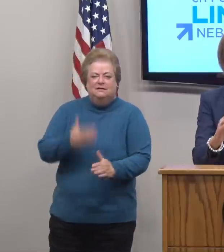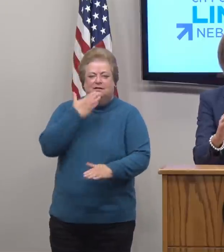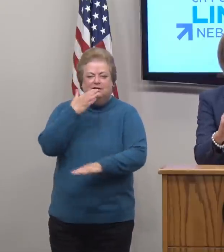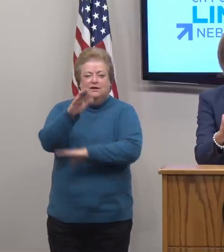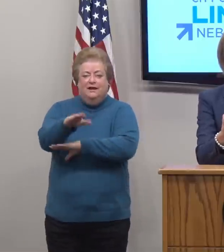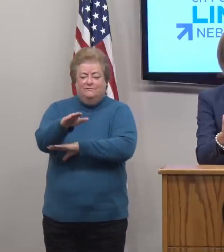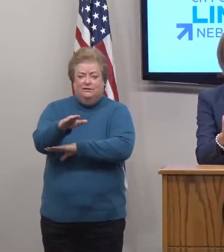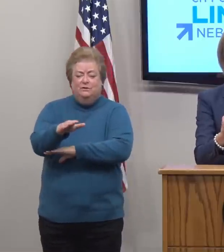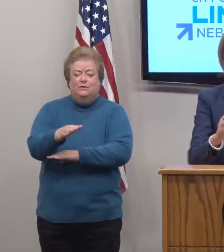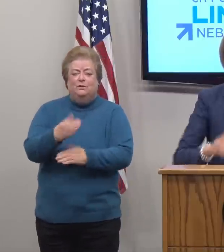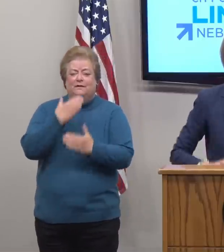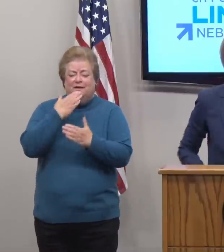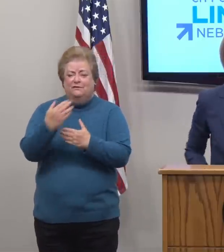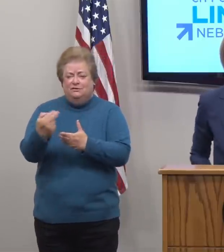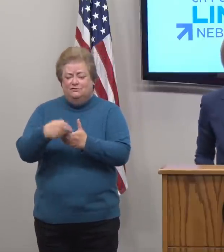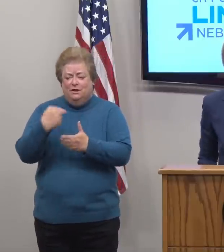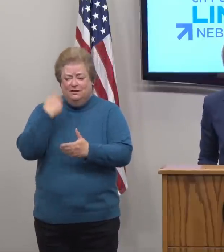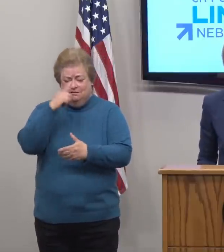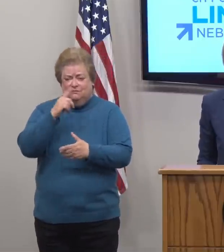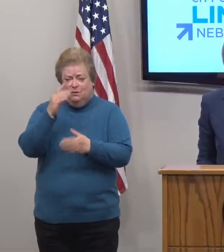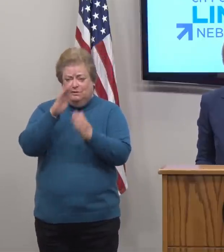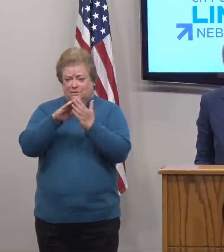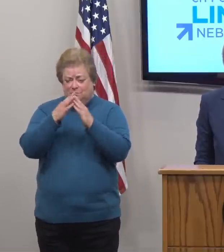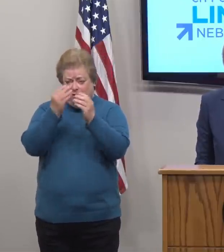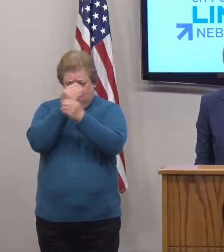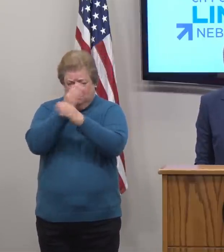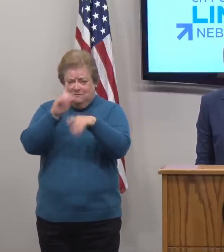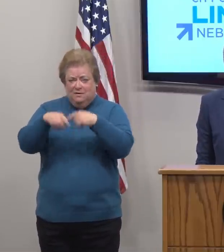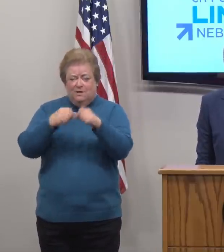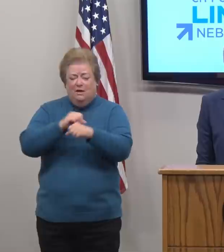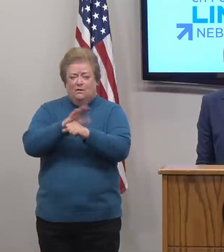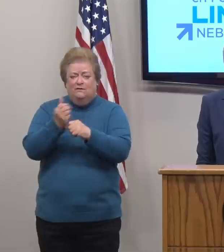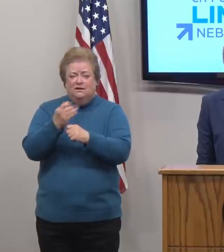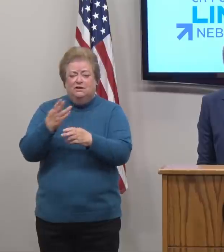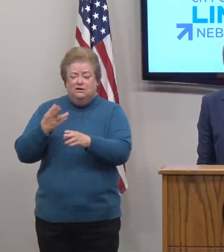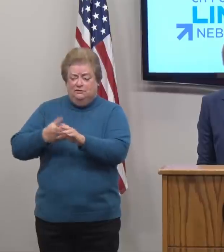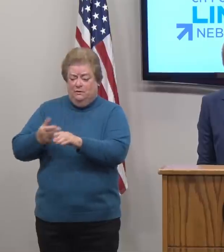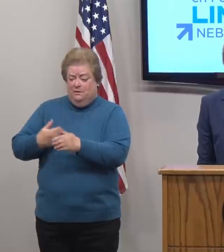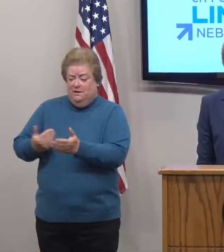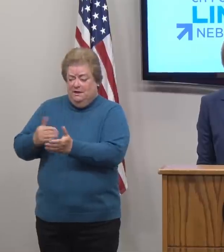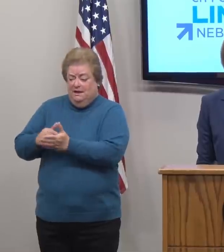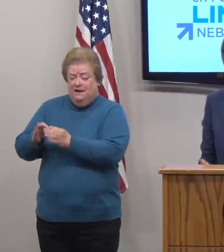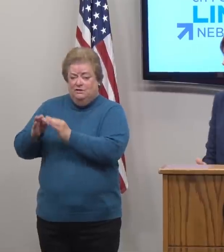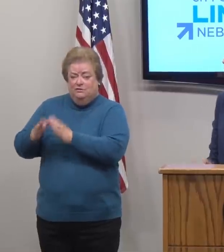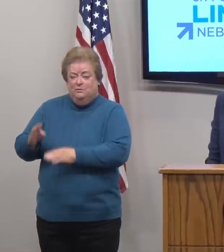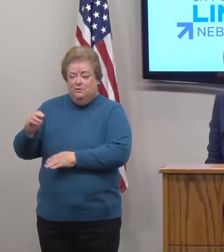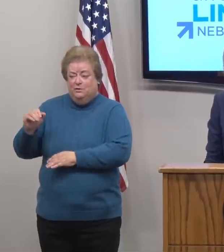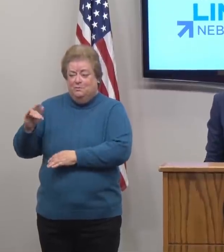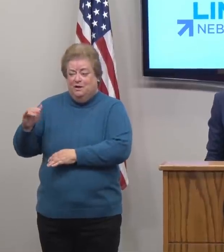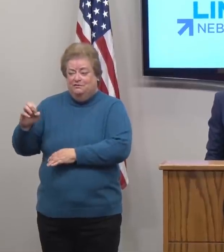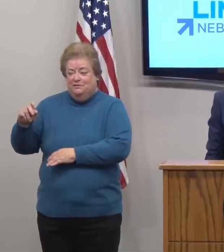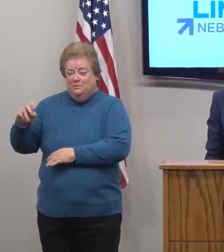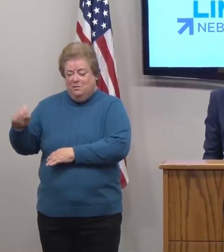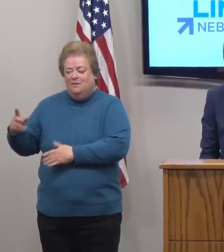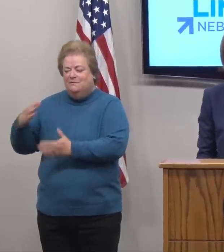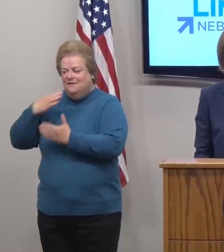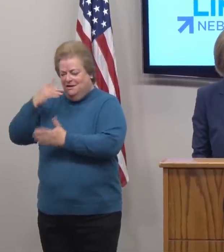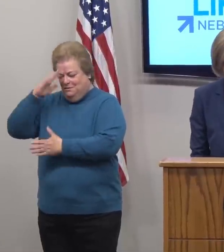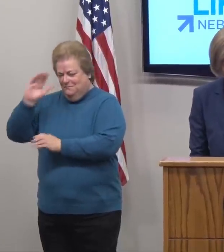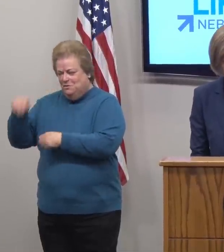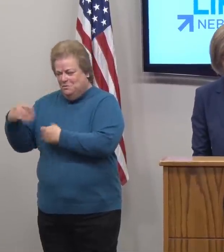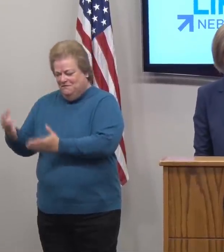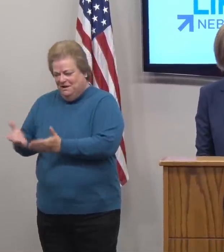good afternoon and thank you for joining us for this community briefing on covet 19. joining me again is interpreter margie prop and thank you margie for providing your